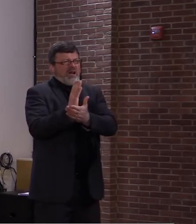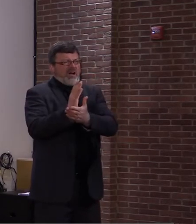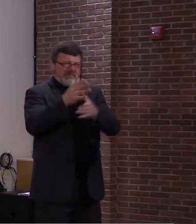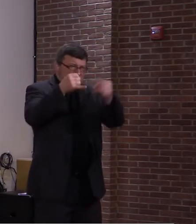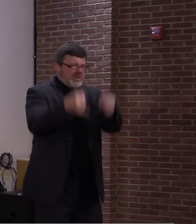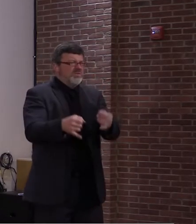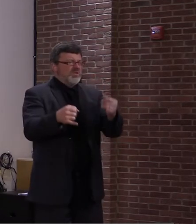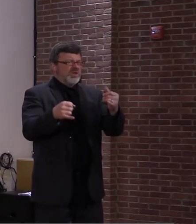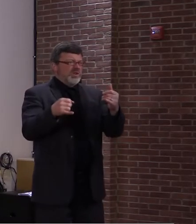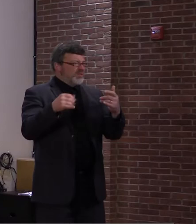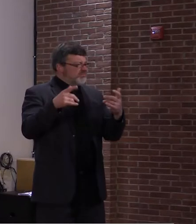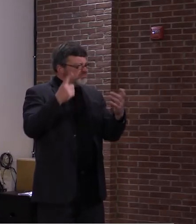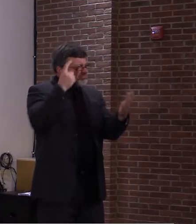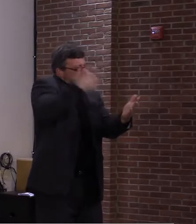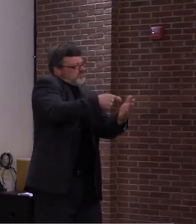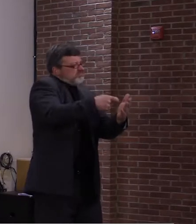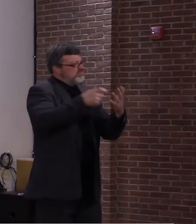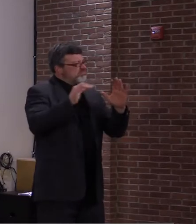no idea.